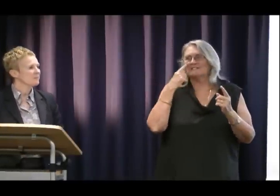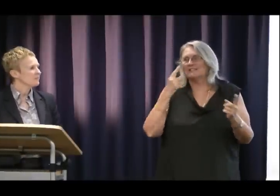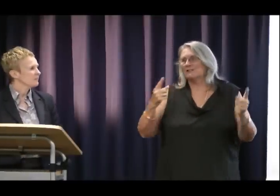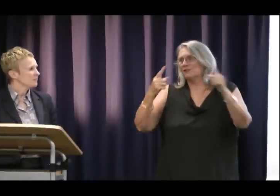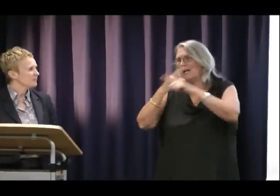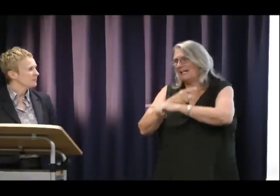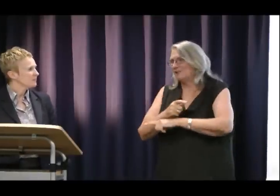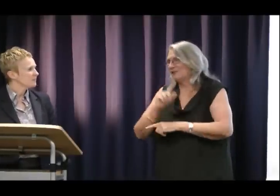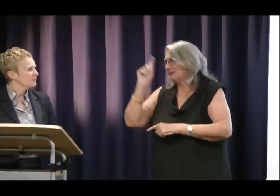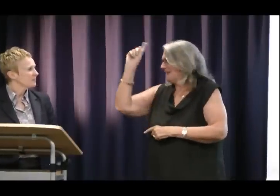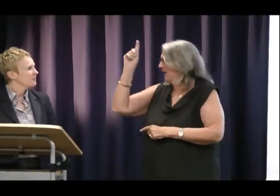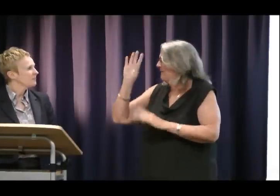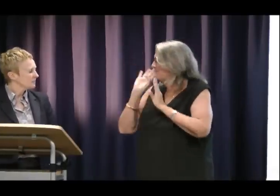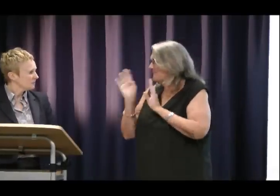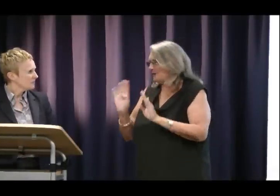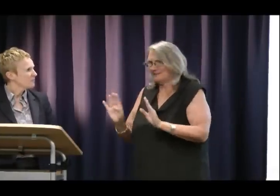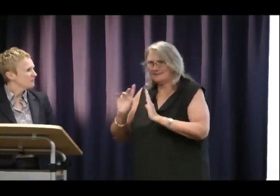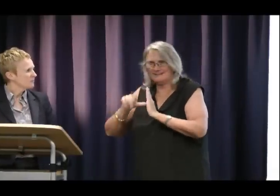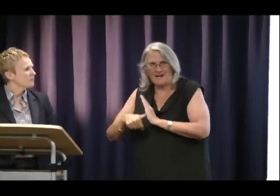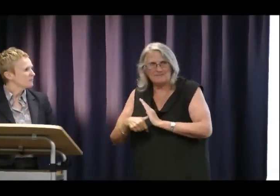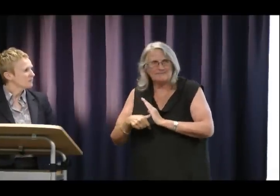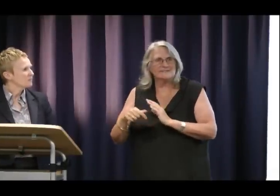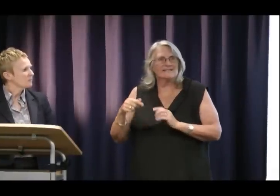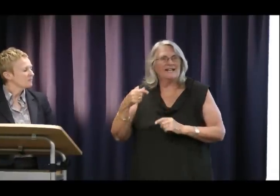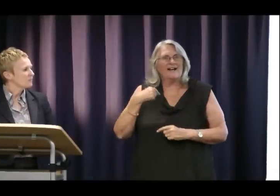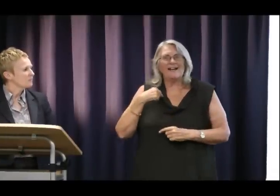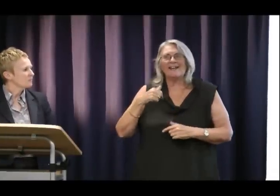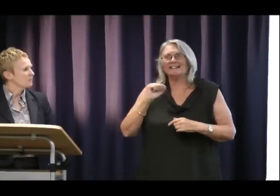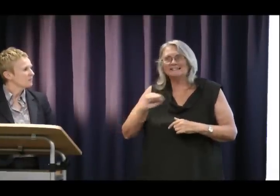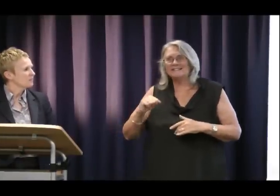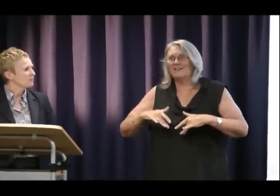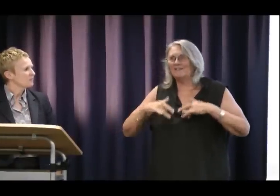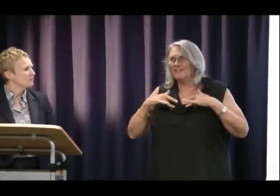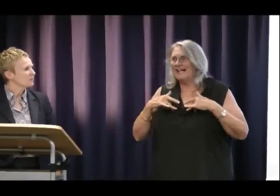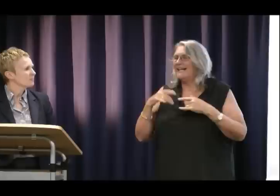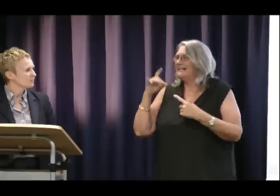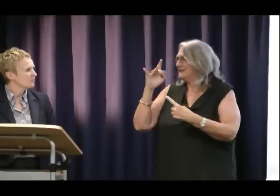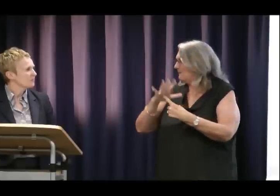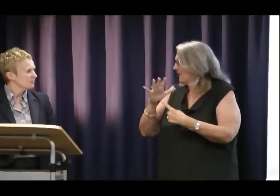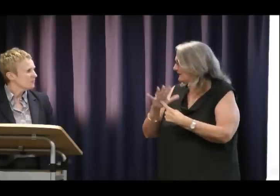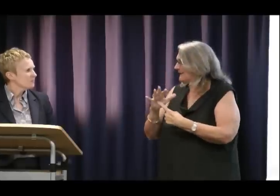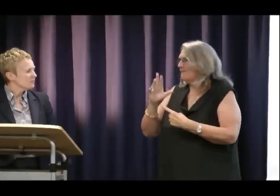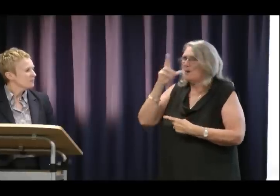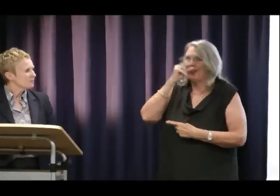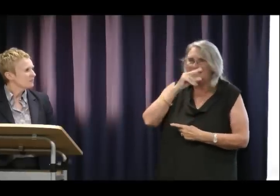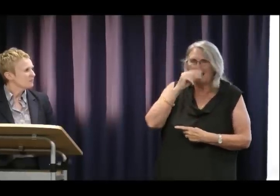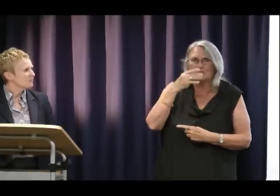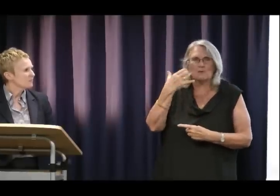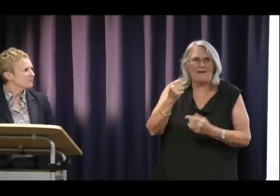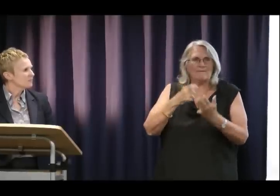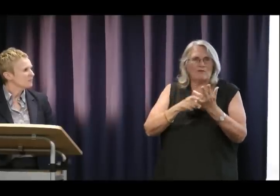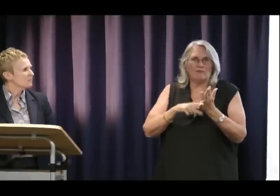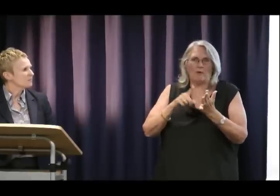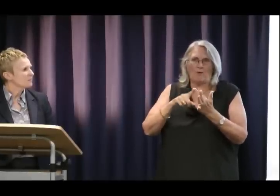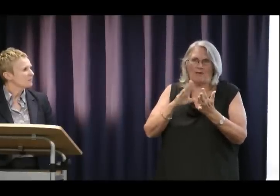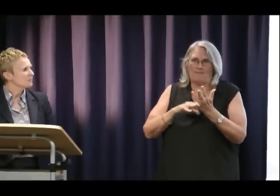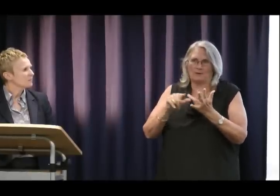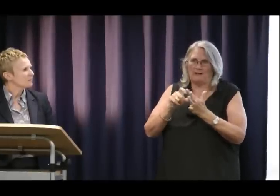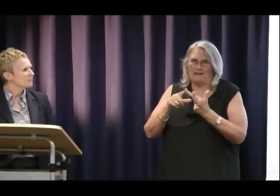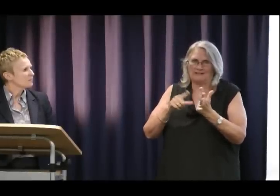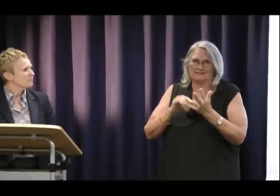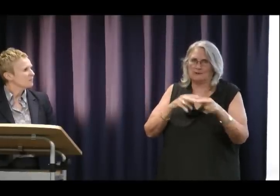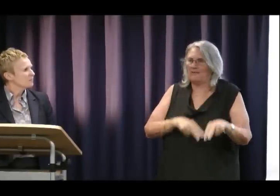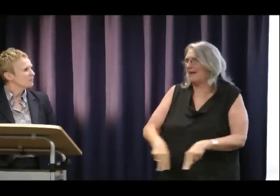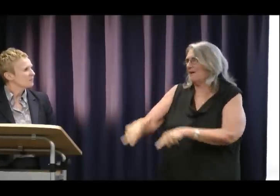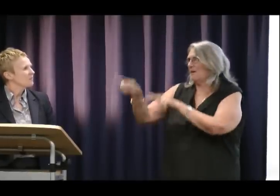been through the old times at Jolimont, and we've changed to the modern East Melbourne building. But I think it's still important for young people